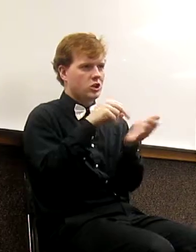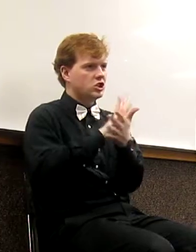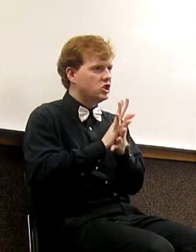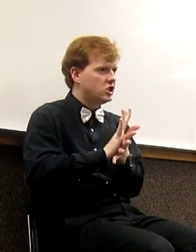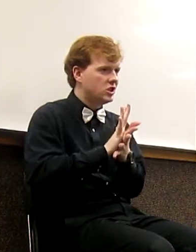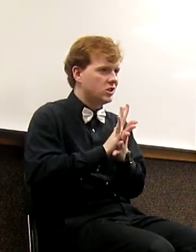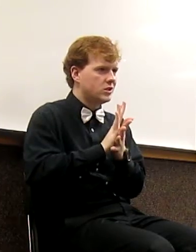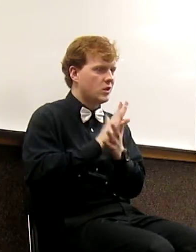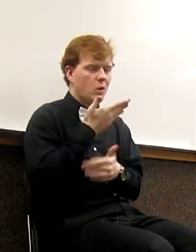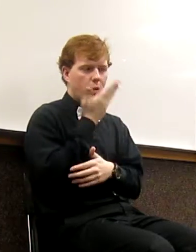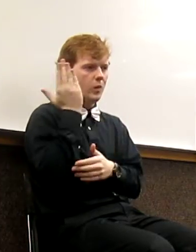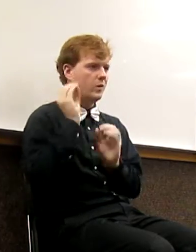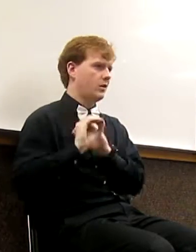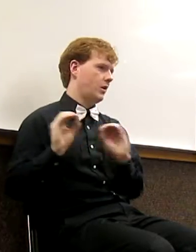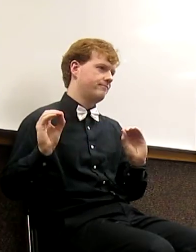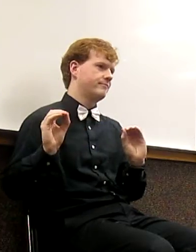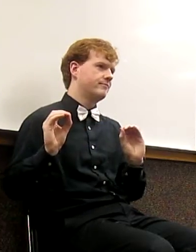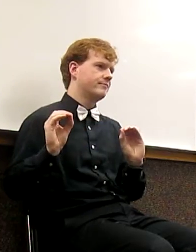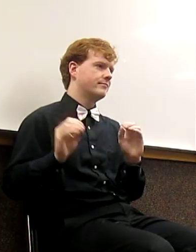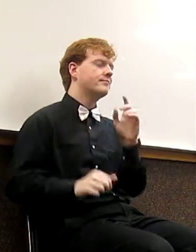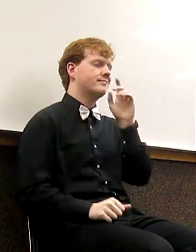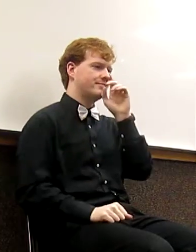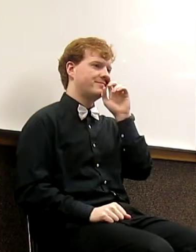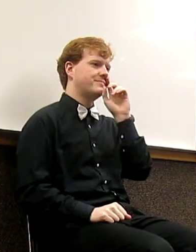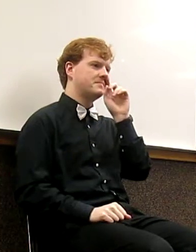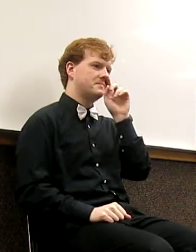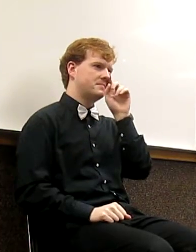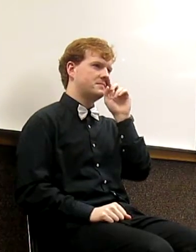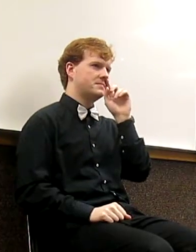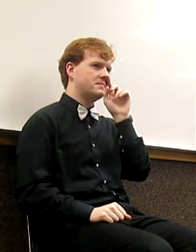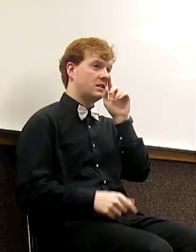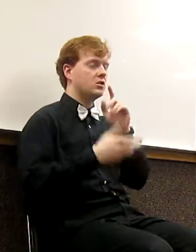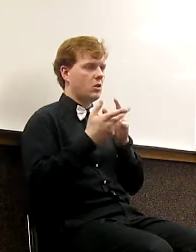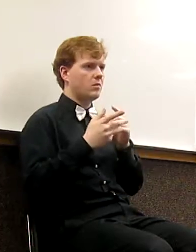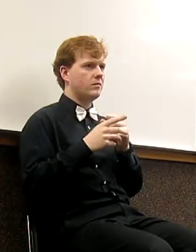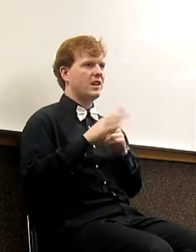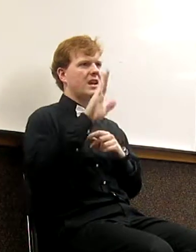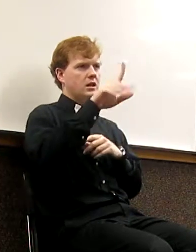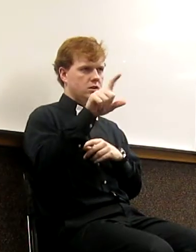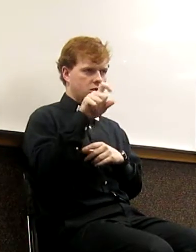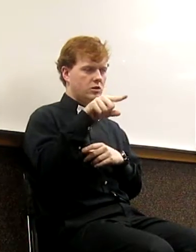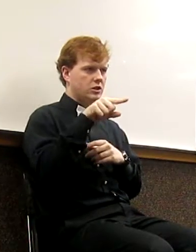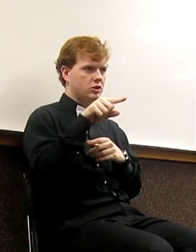yeah. So vegans don't eat that stuff. Okay, so Kobe's question.